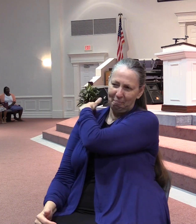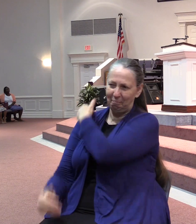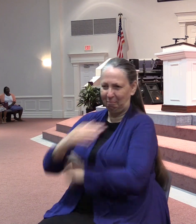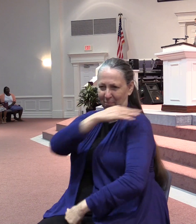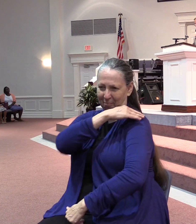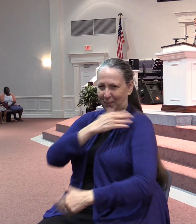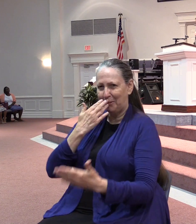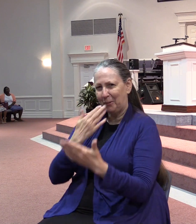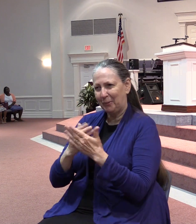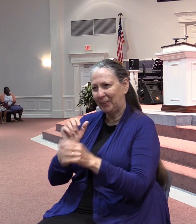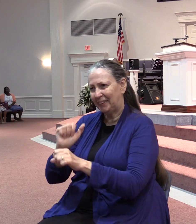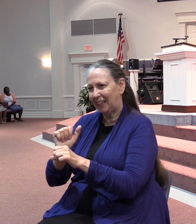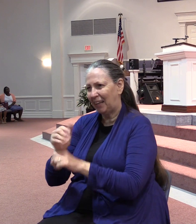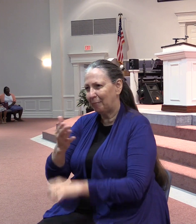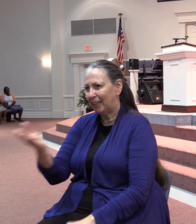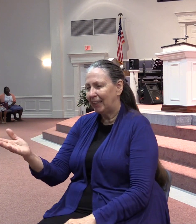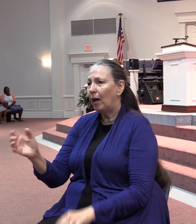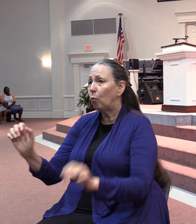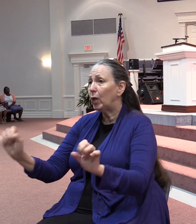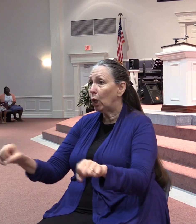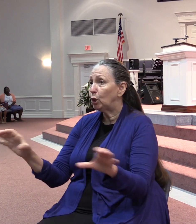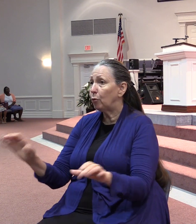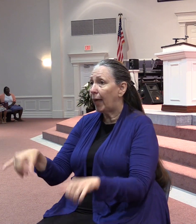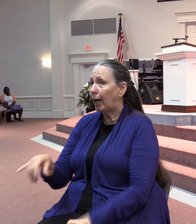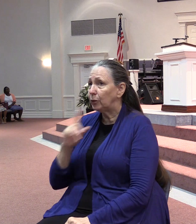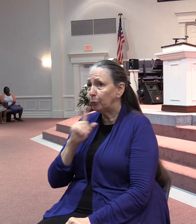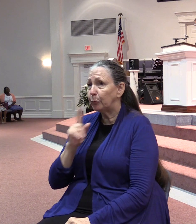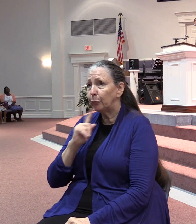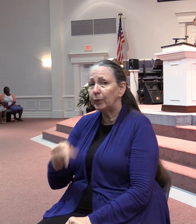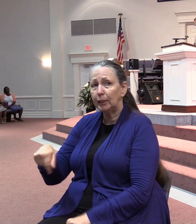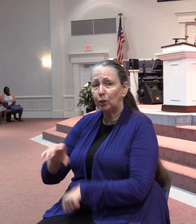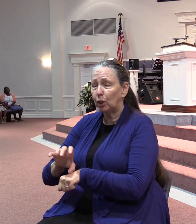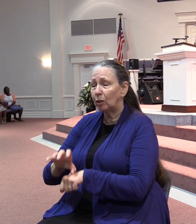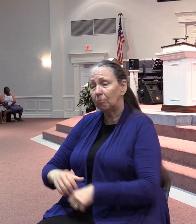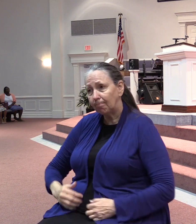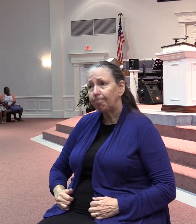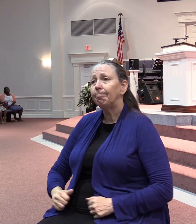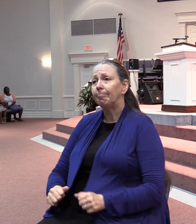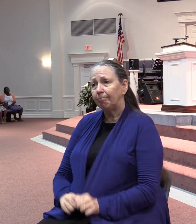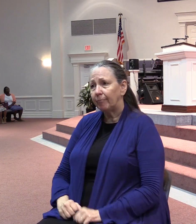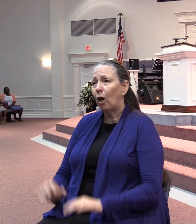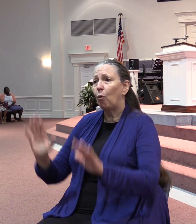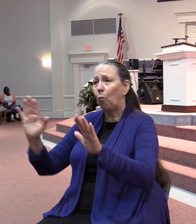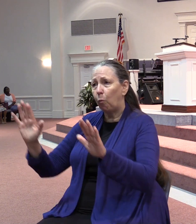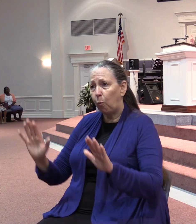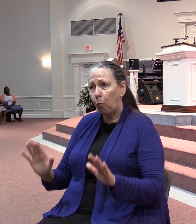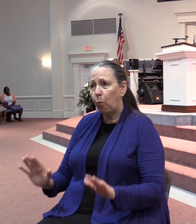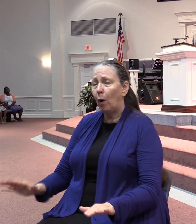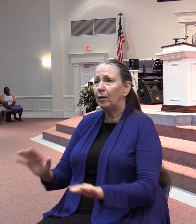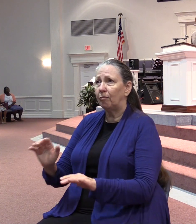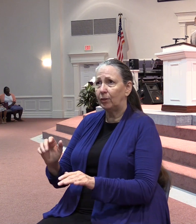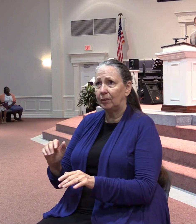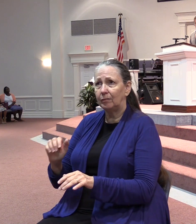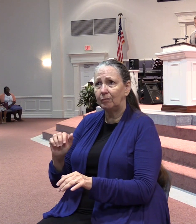we've done well and we could do that. And this church has done better than